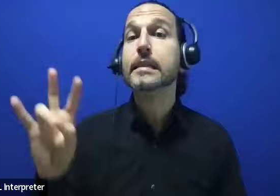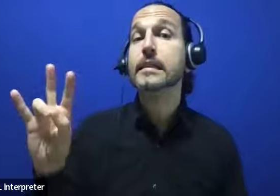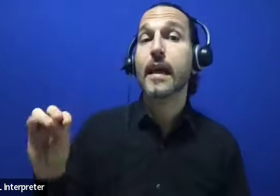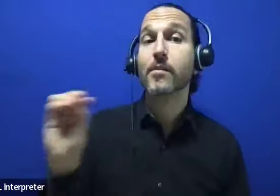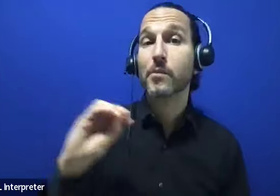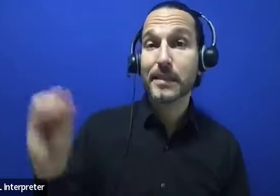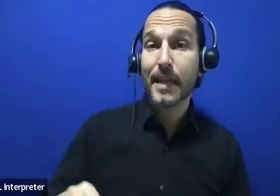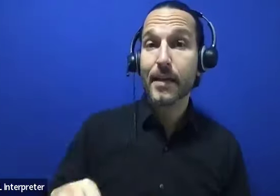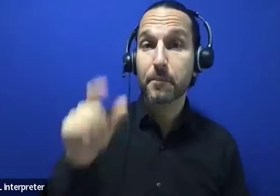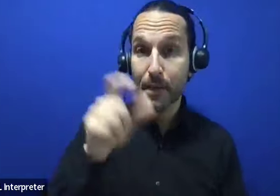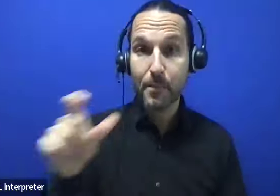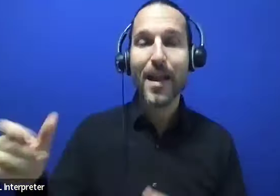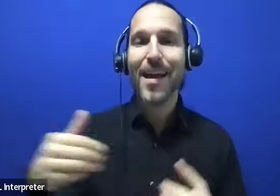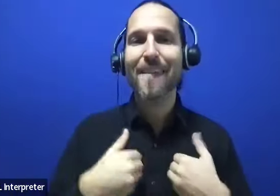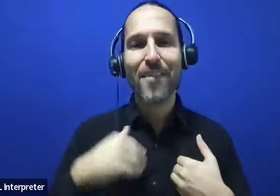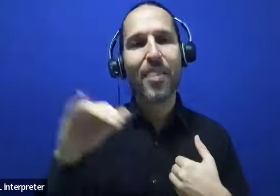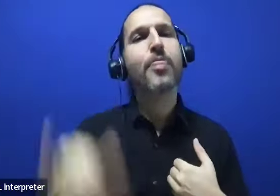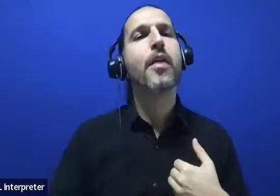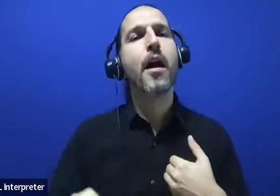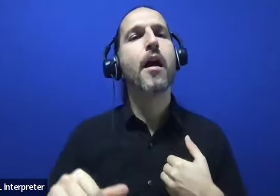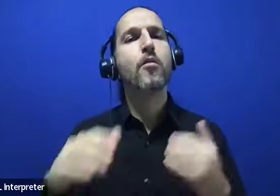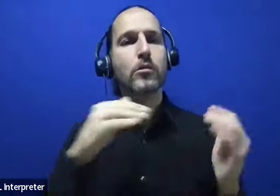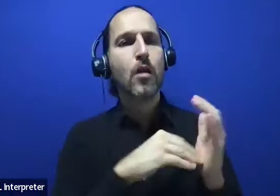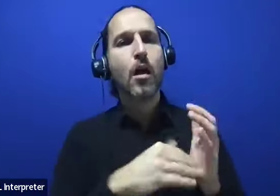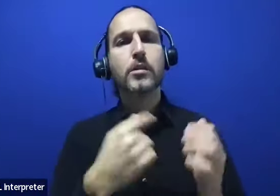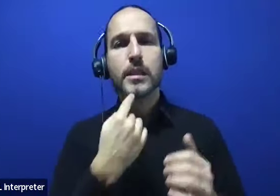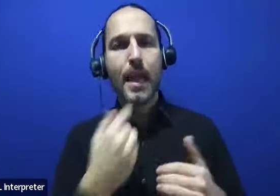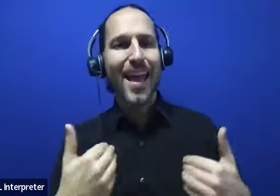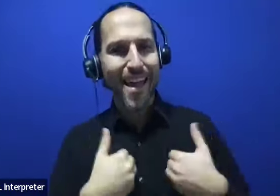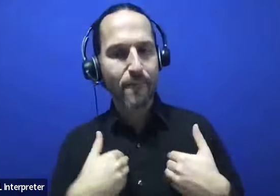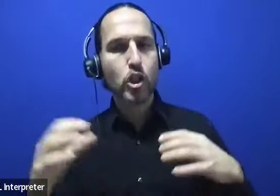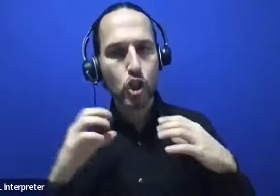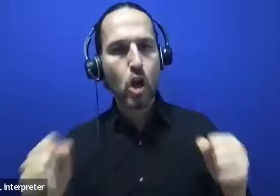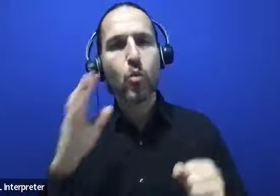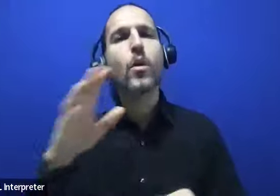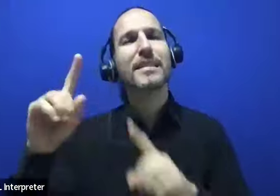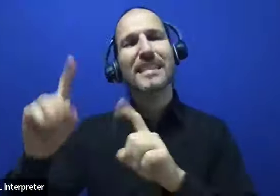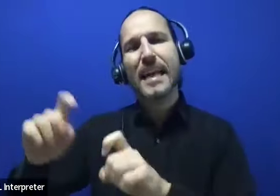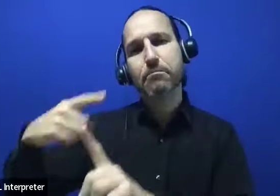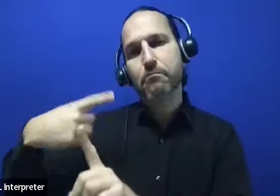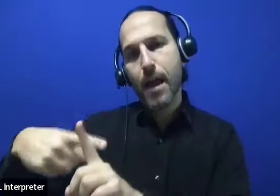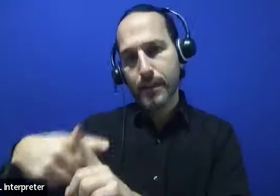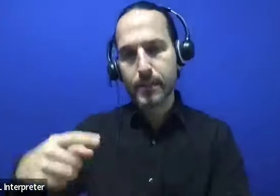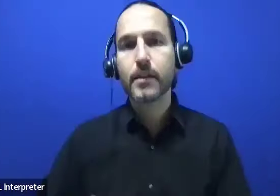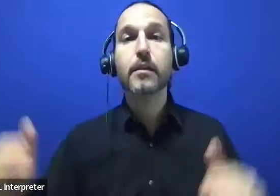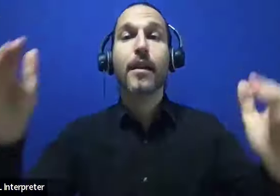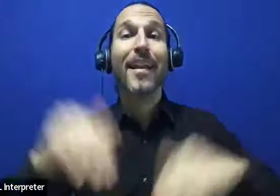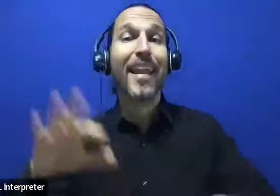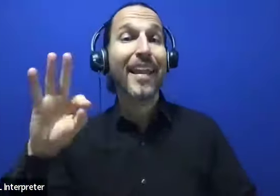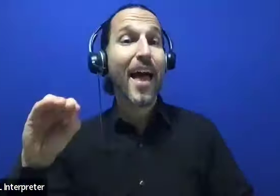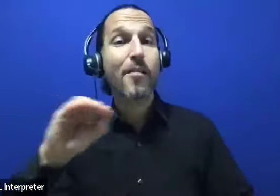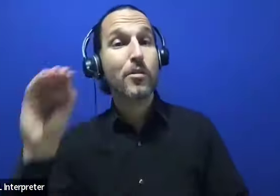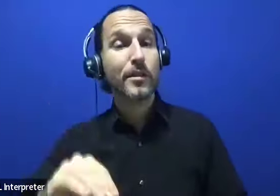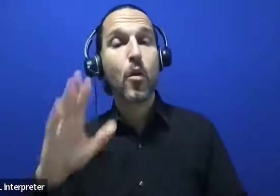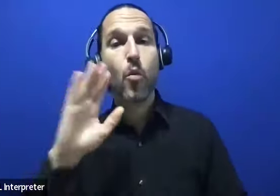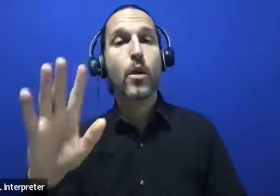persons who have a clinical diagnosis of charge will test positive. And greater than 90% will test